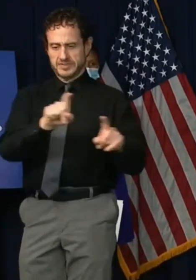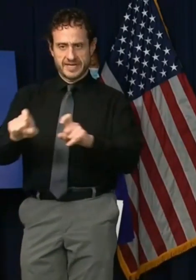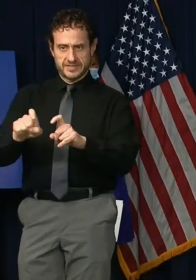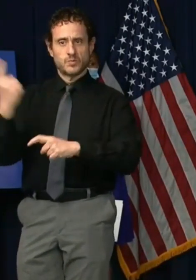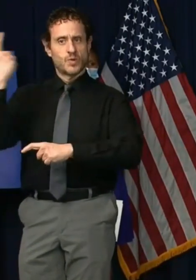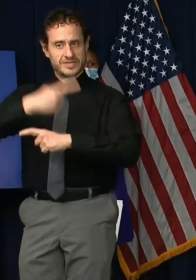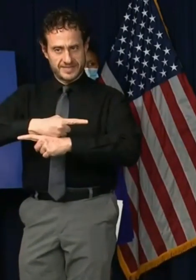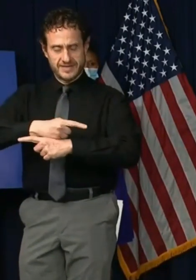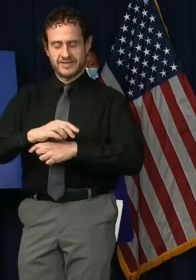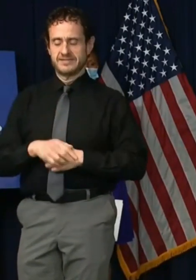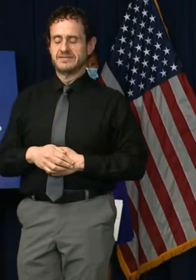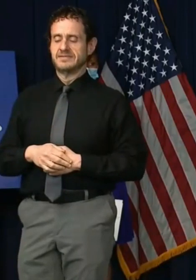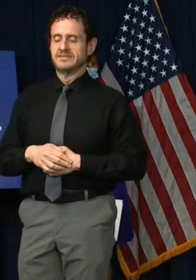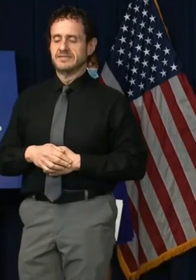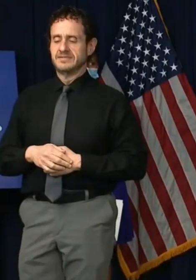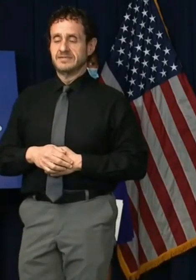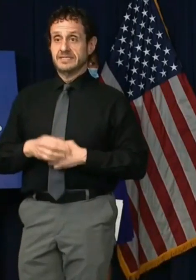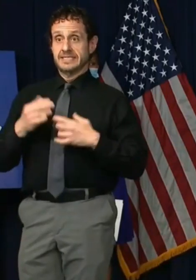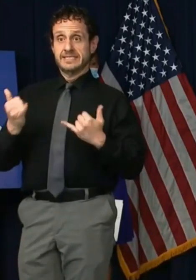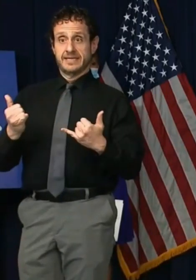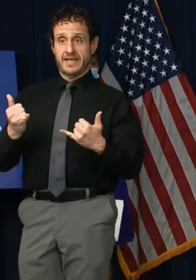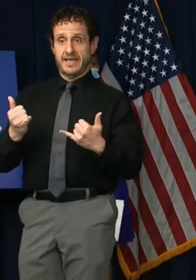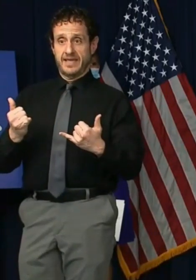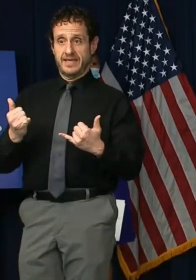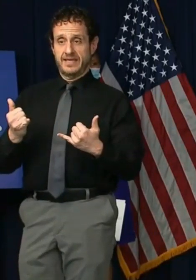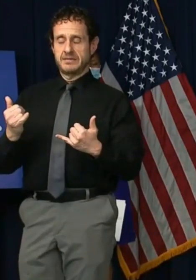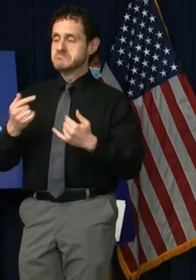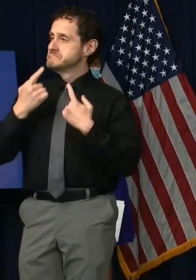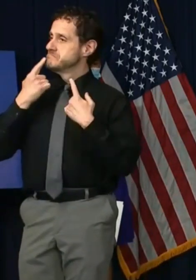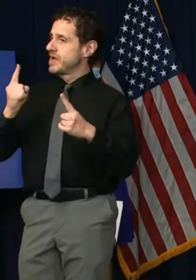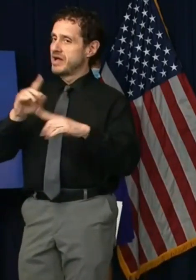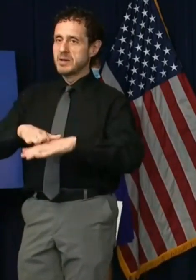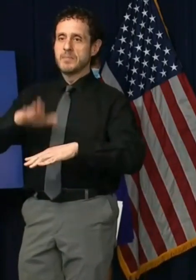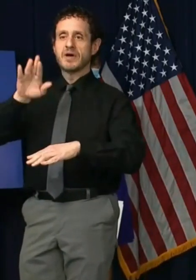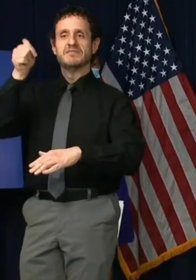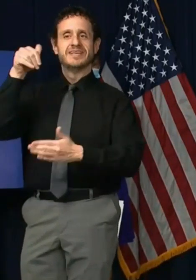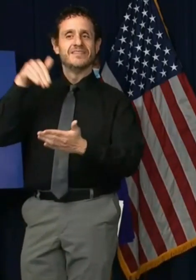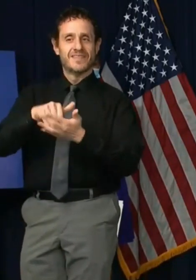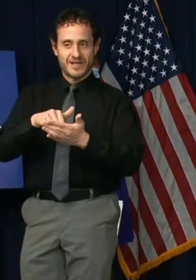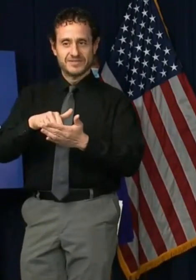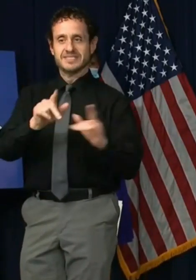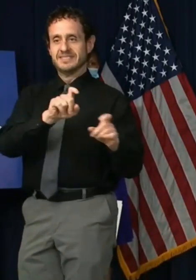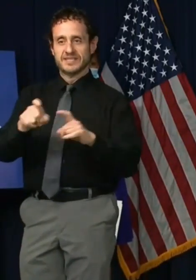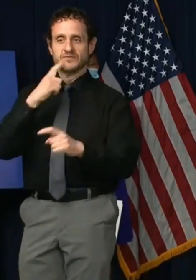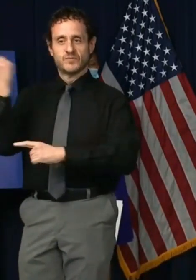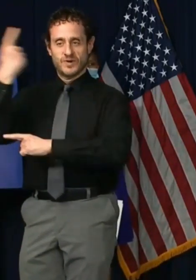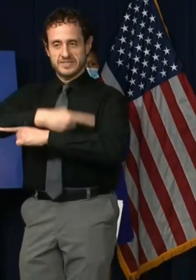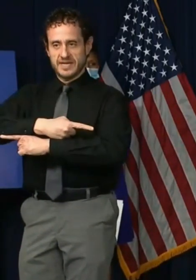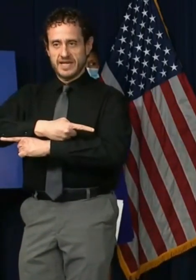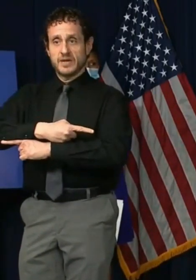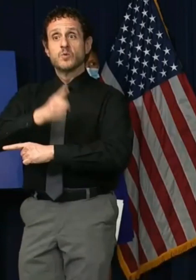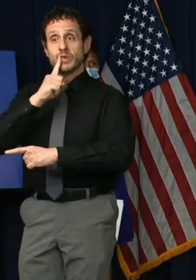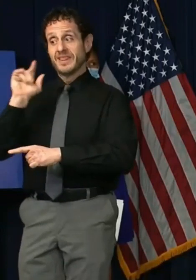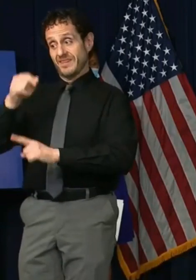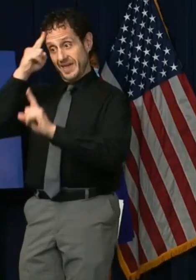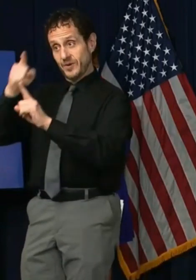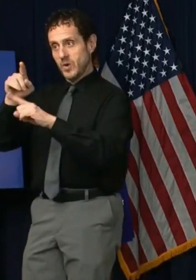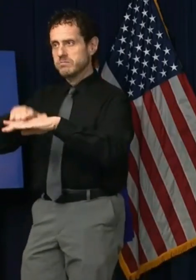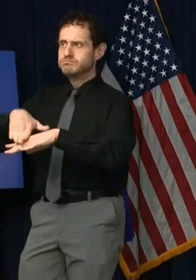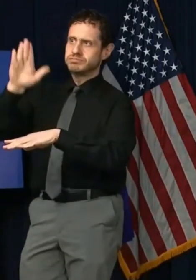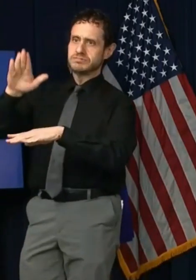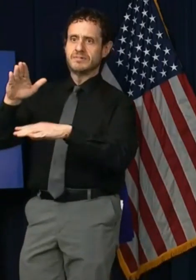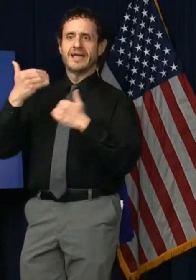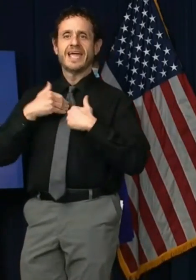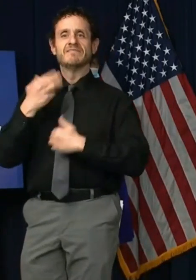tests. Today, we met our goal of 10,000 daily tests. In fact, we surpassed it